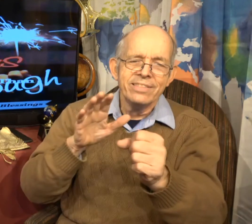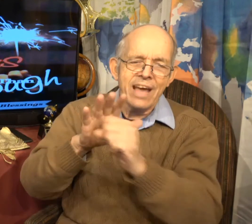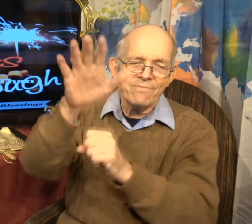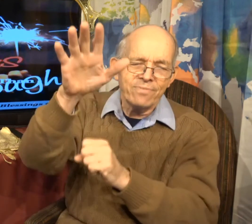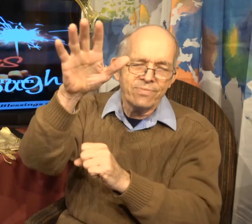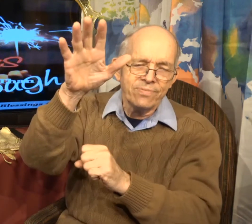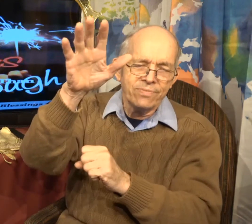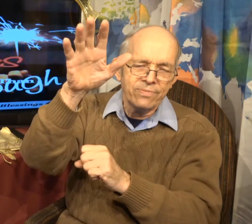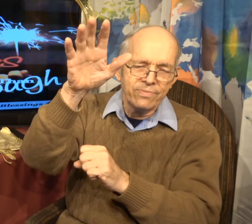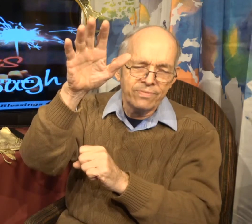enough.